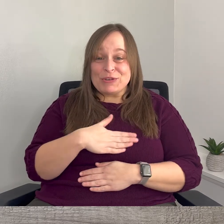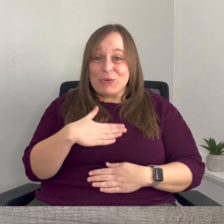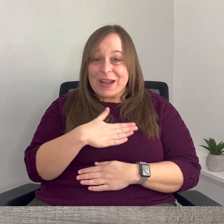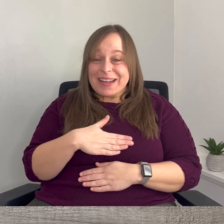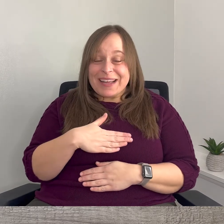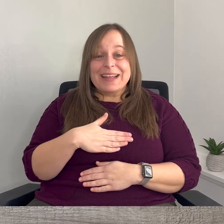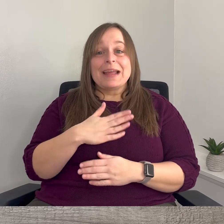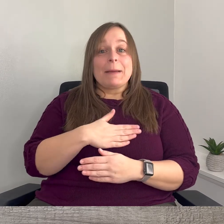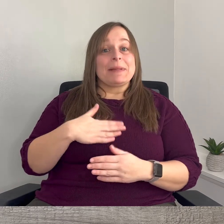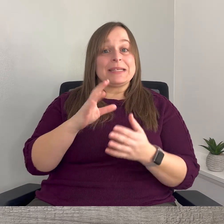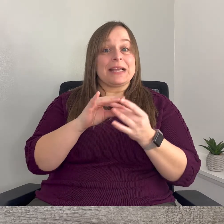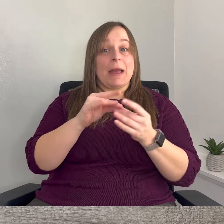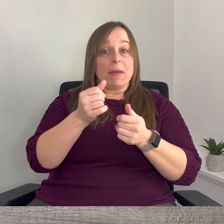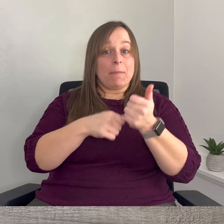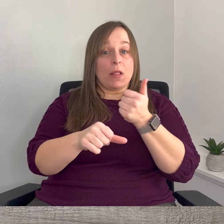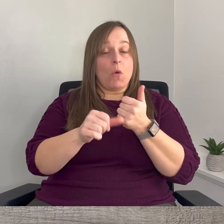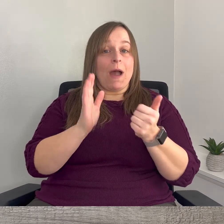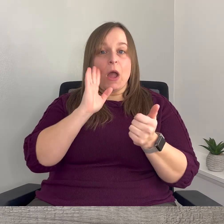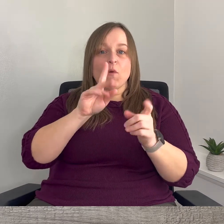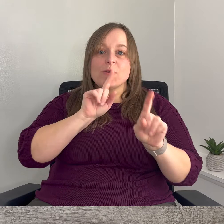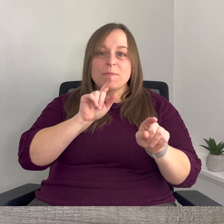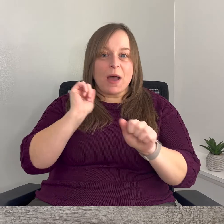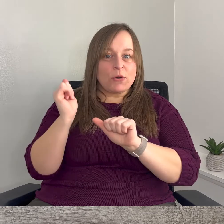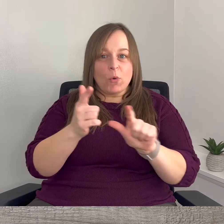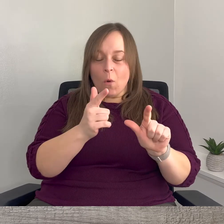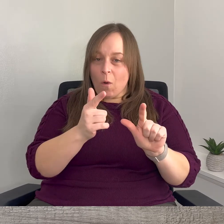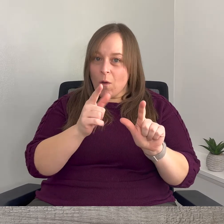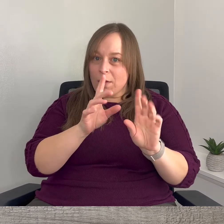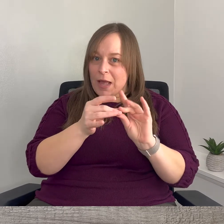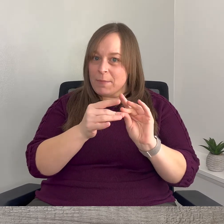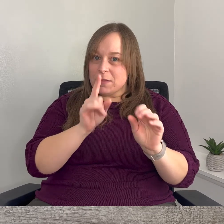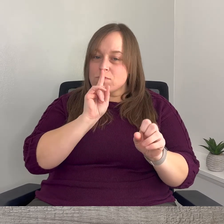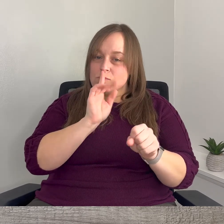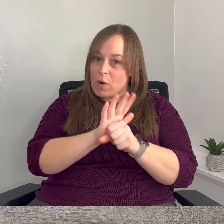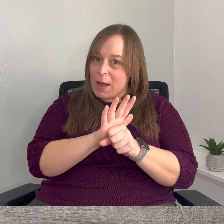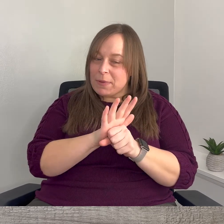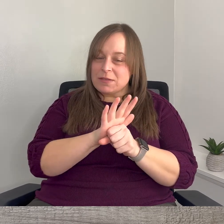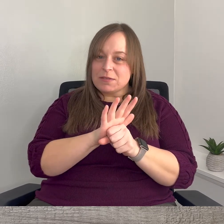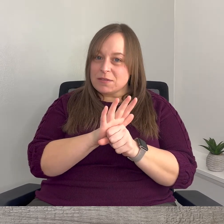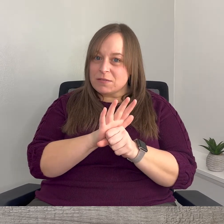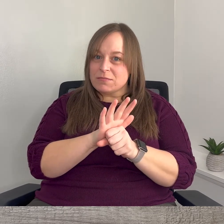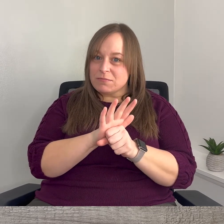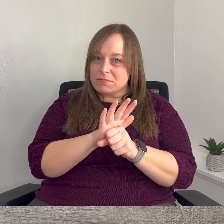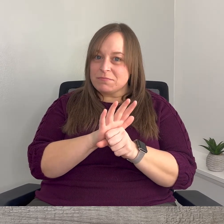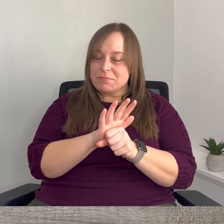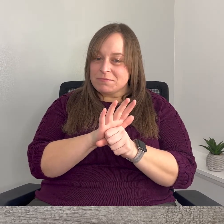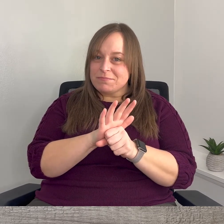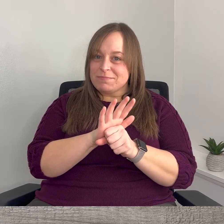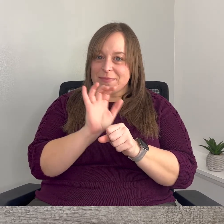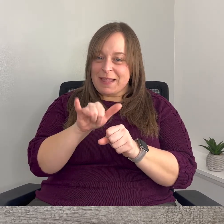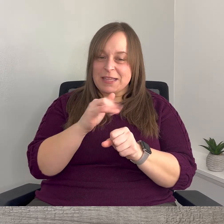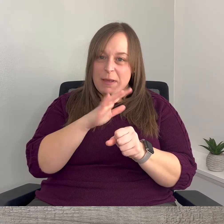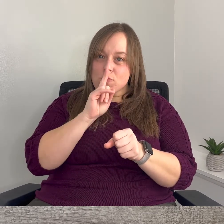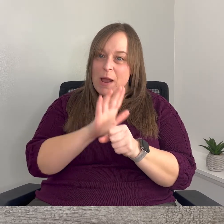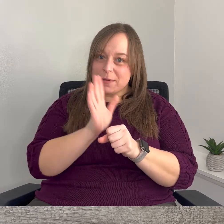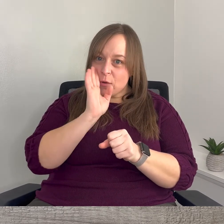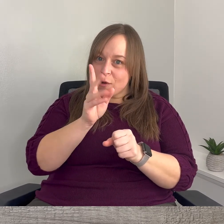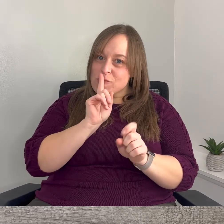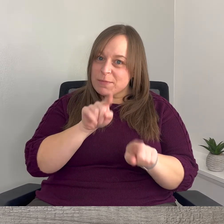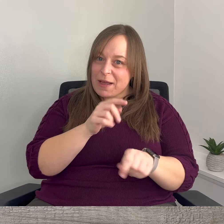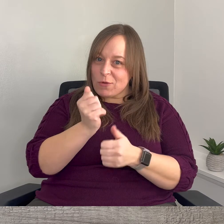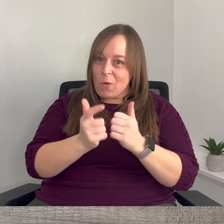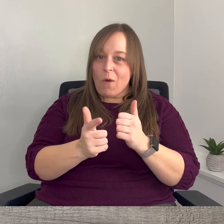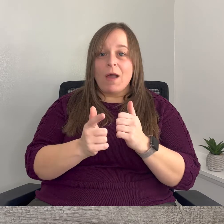hope you enjoyed it. Please comment below and I will respond to every single person that comments. I promise I